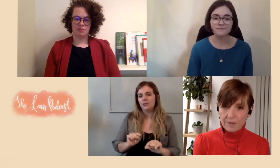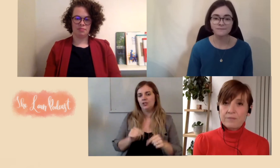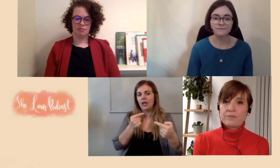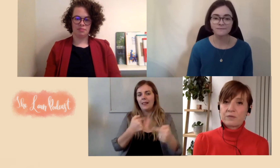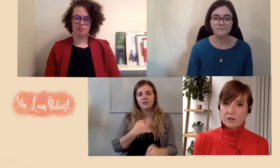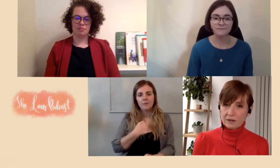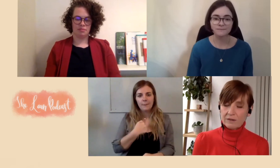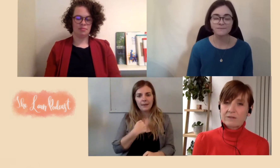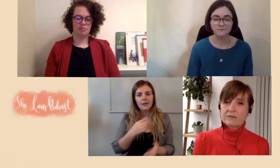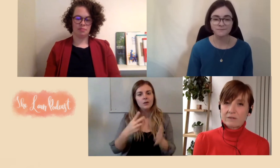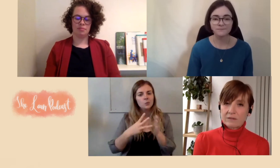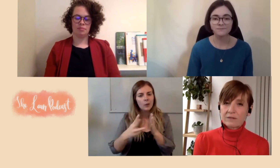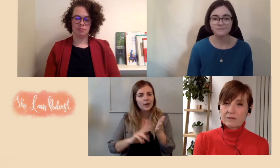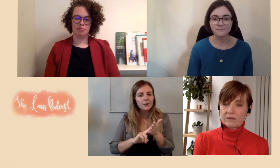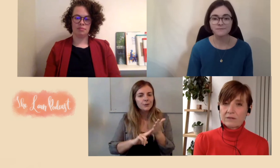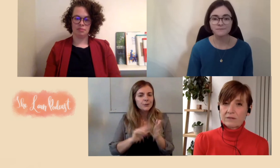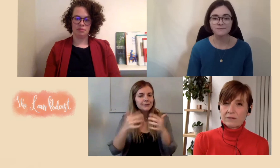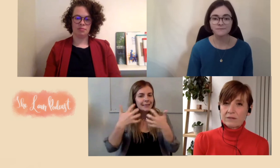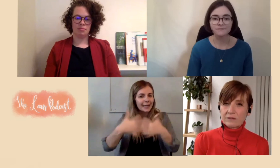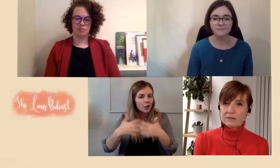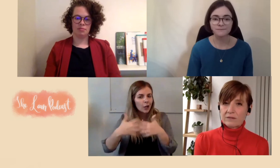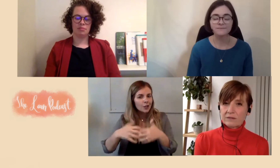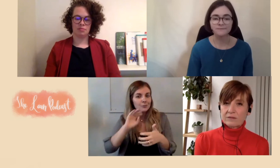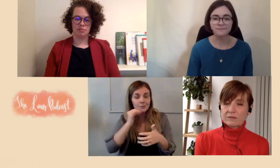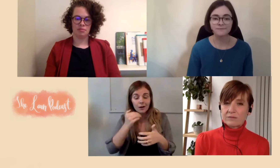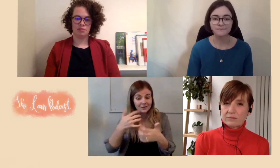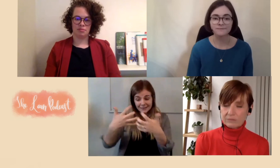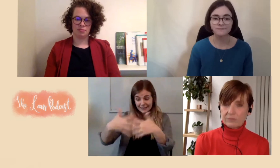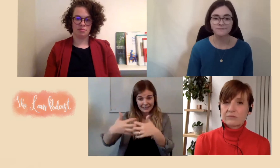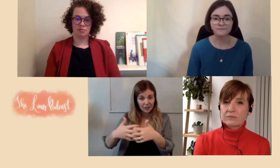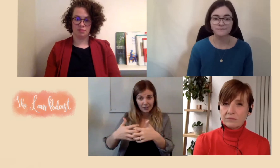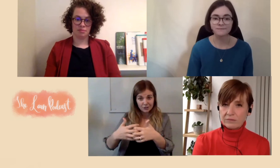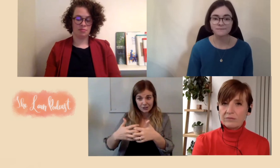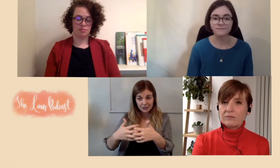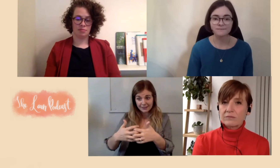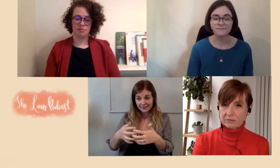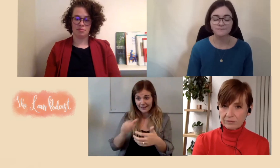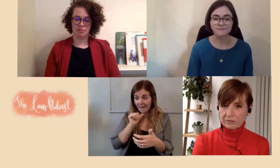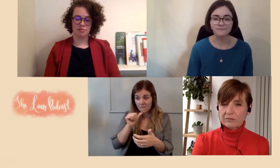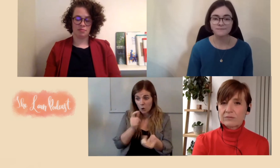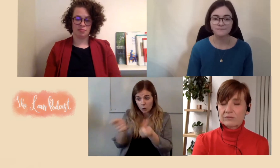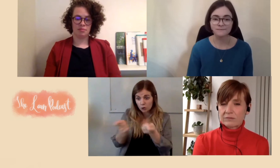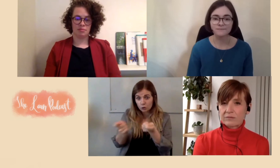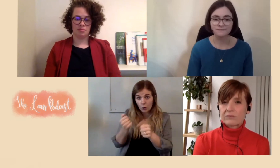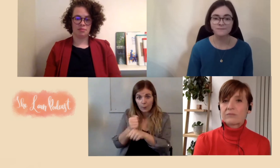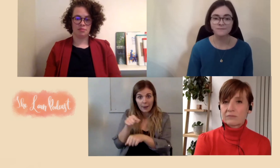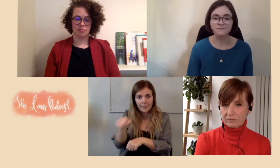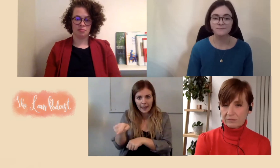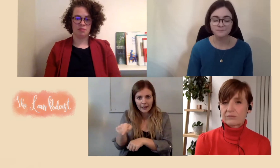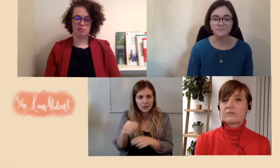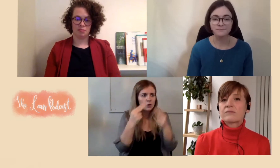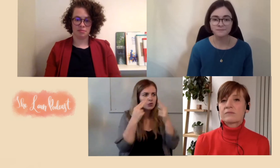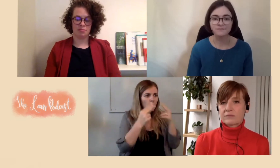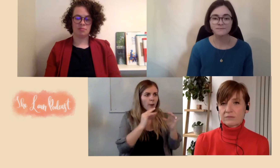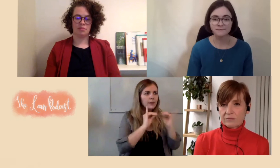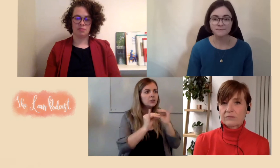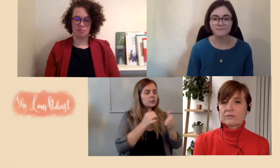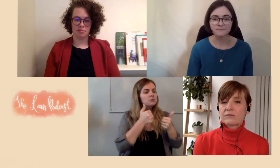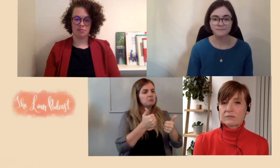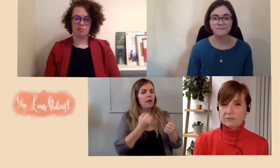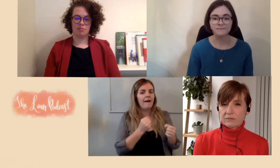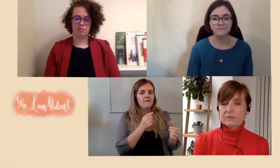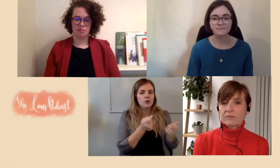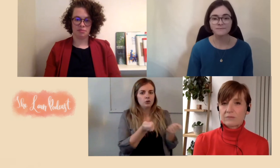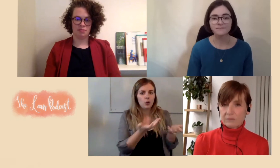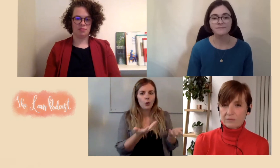say has been a challenge. And with technology and sometimes not having control over it, and sometimes you're not the one, sometimes your screen is taken over by someone